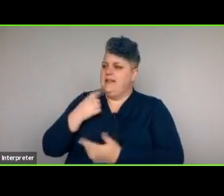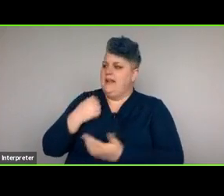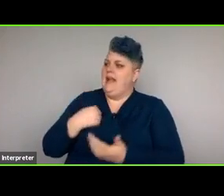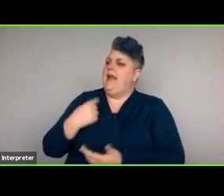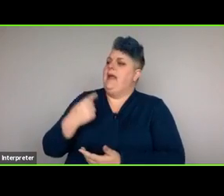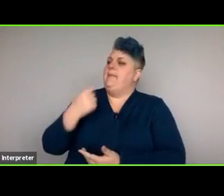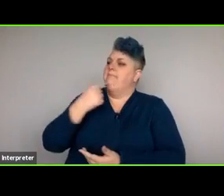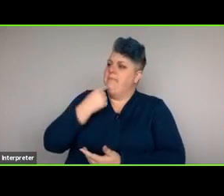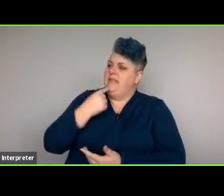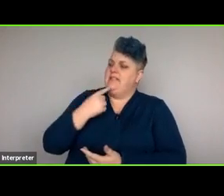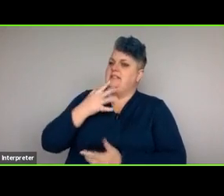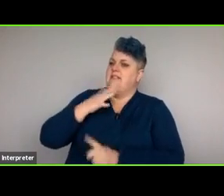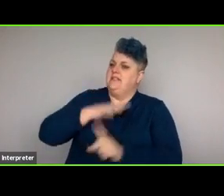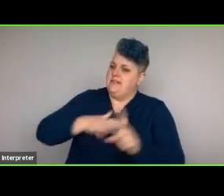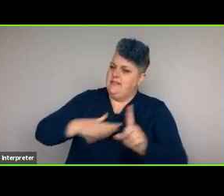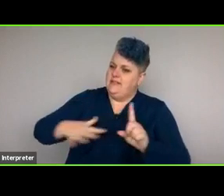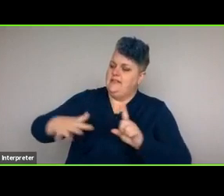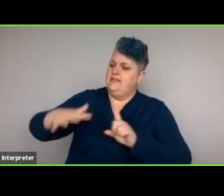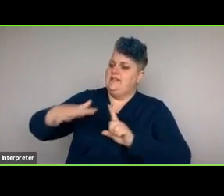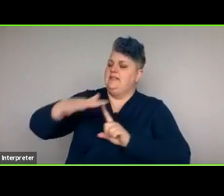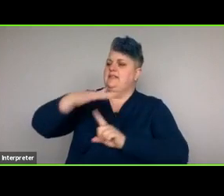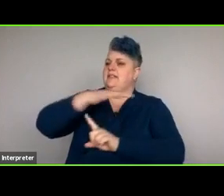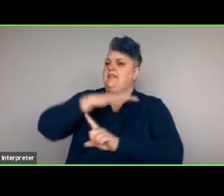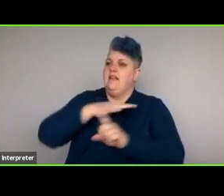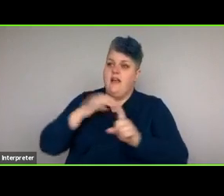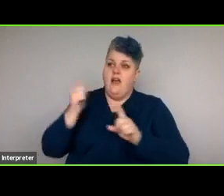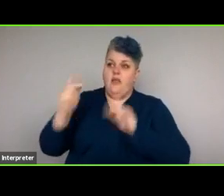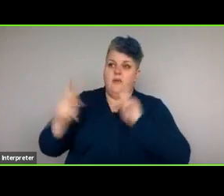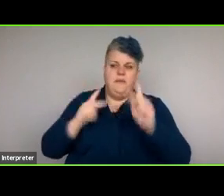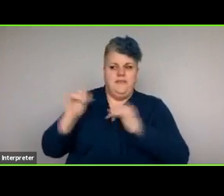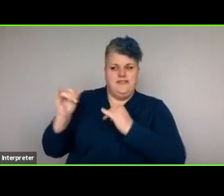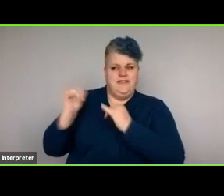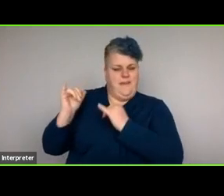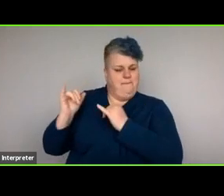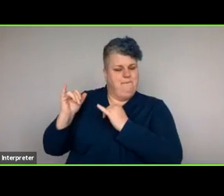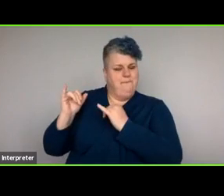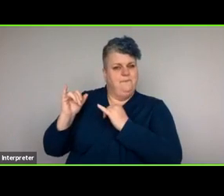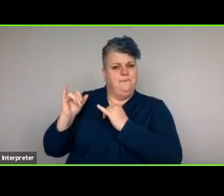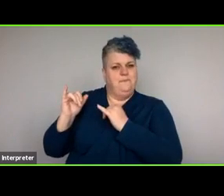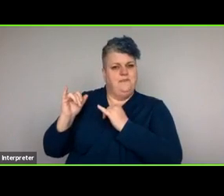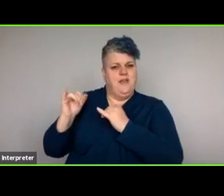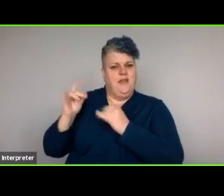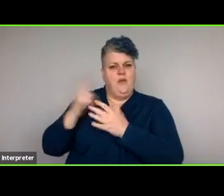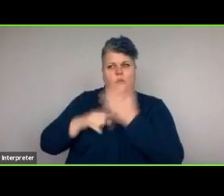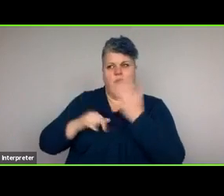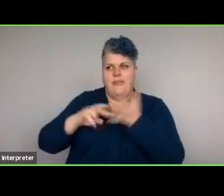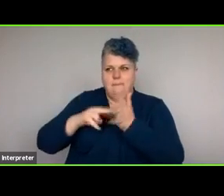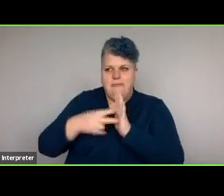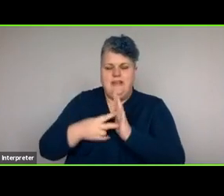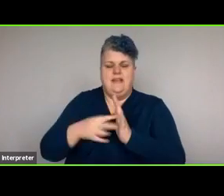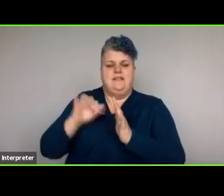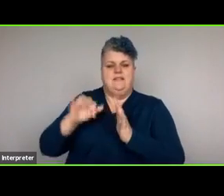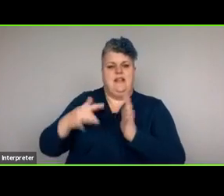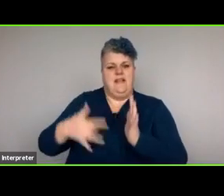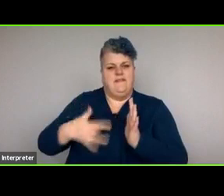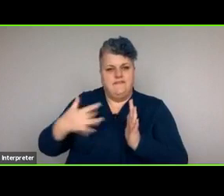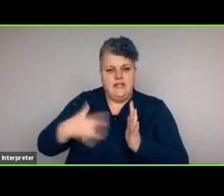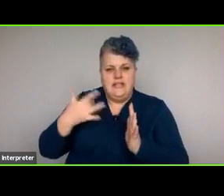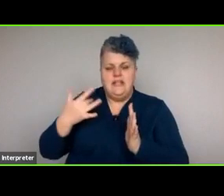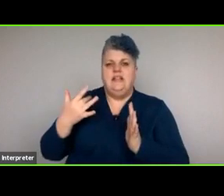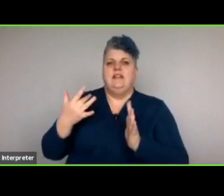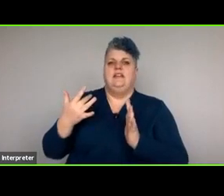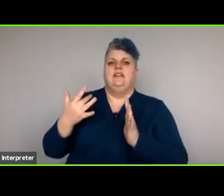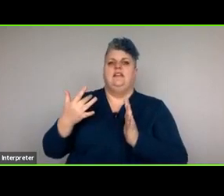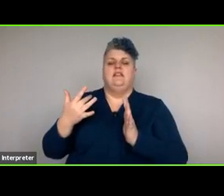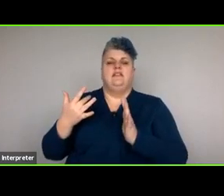an atmosphere surrounded by other people like us, and what that means, what it feels like. We